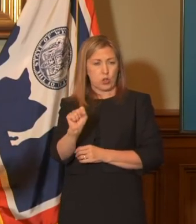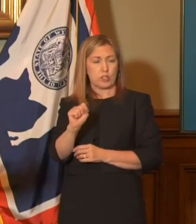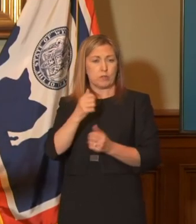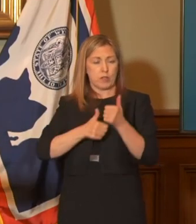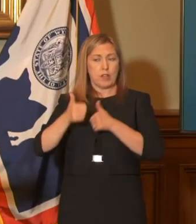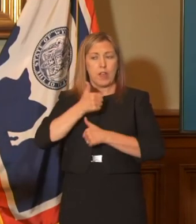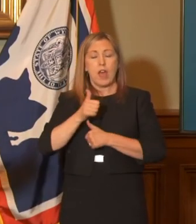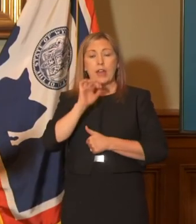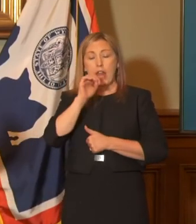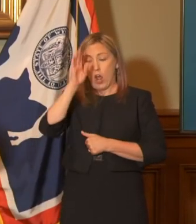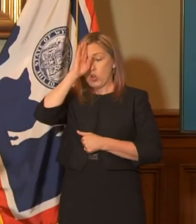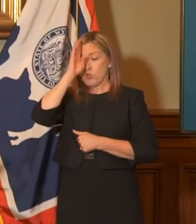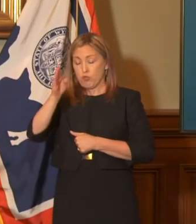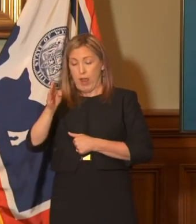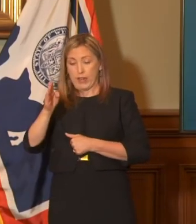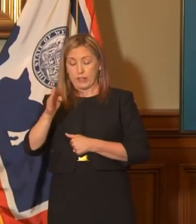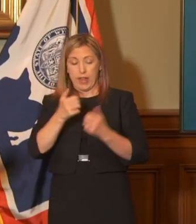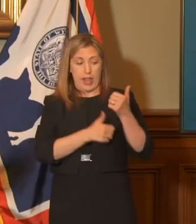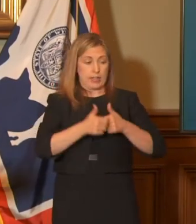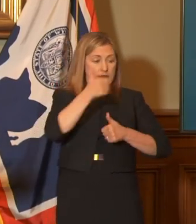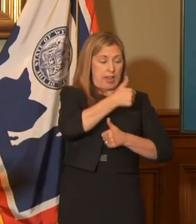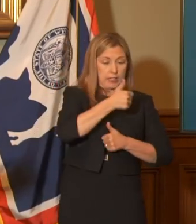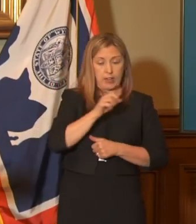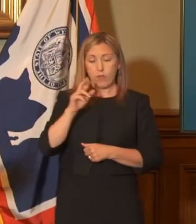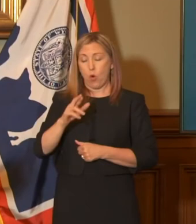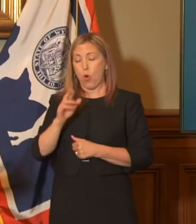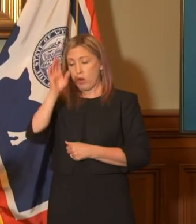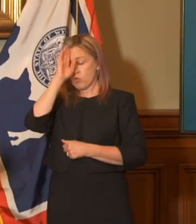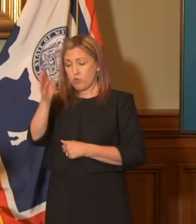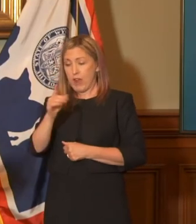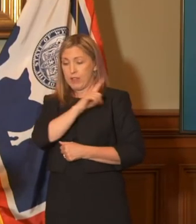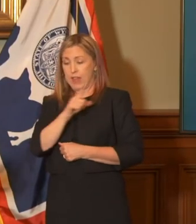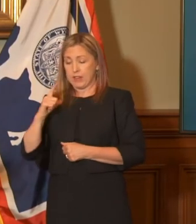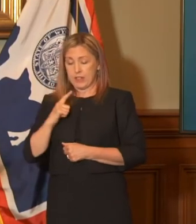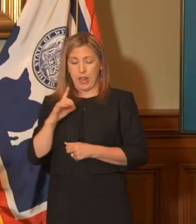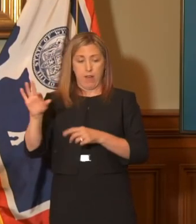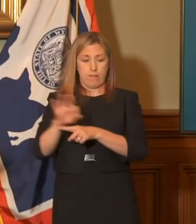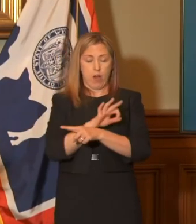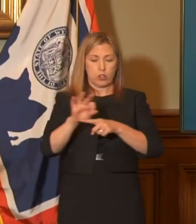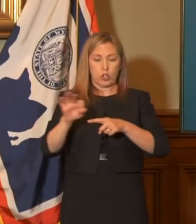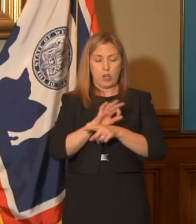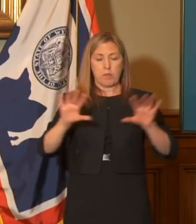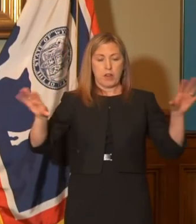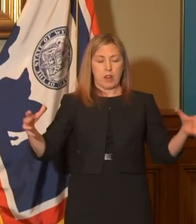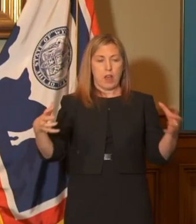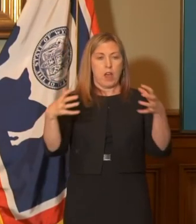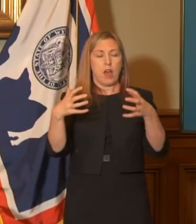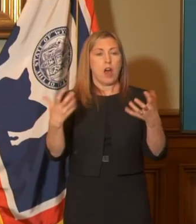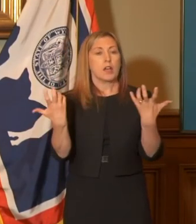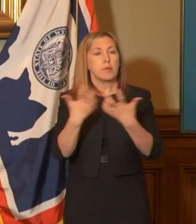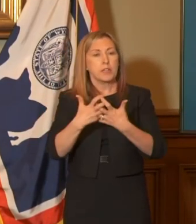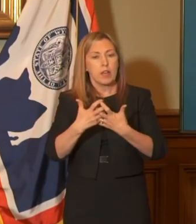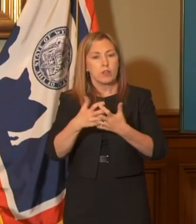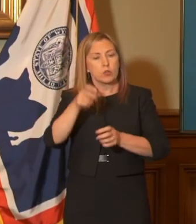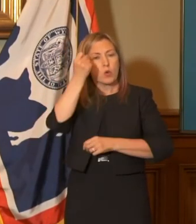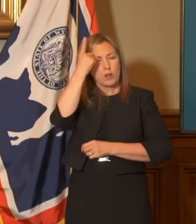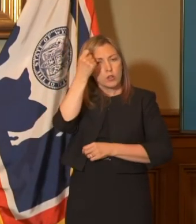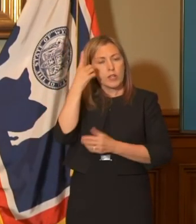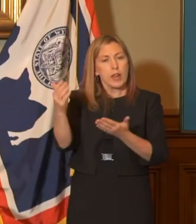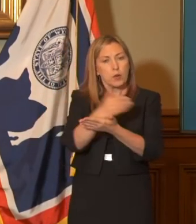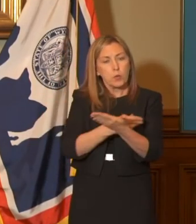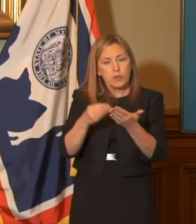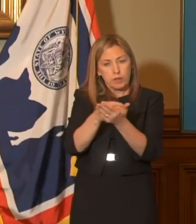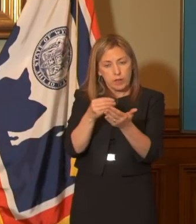a direct legislative official function, but was designed to come together and understand what revenues would look like for